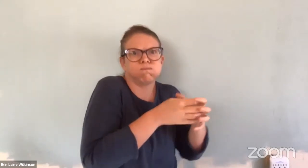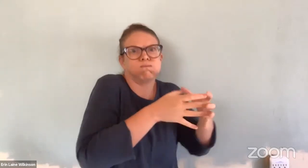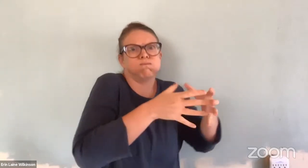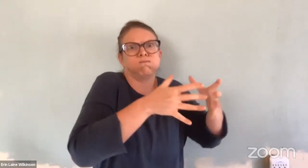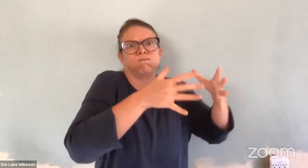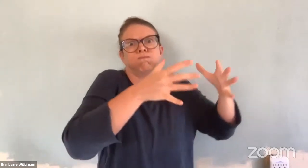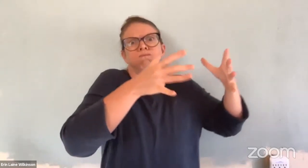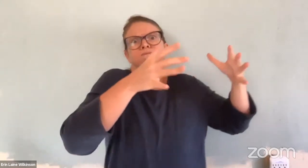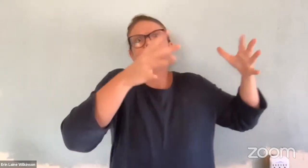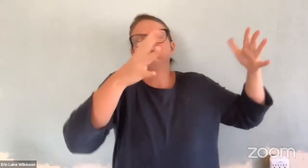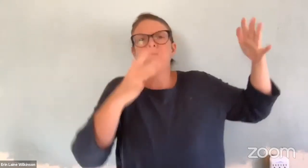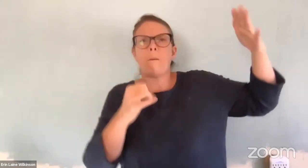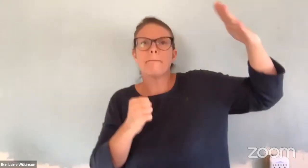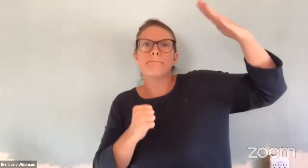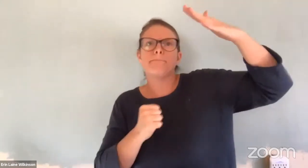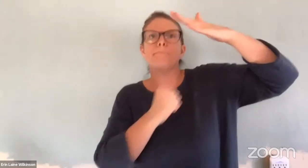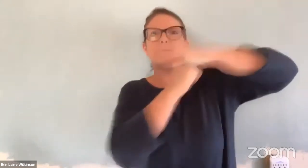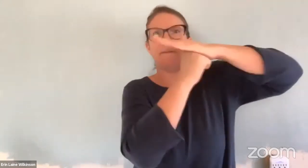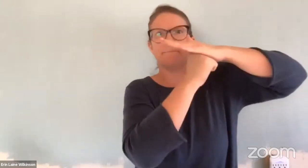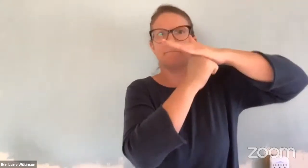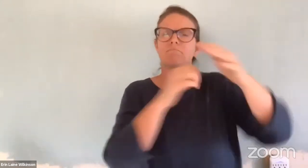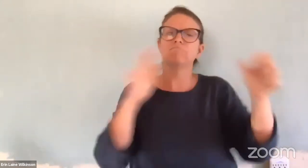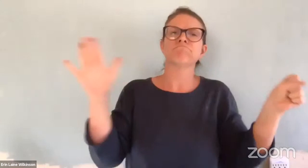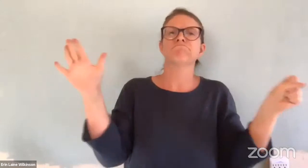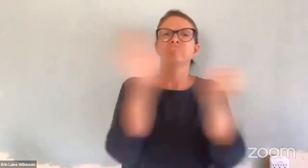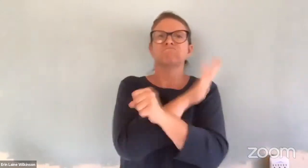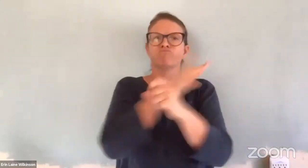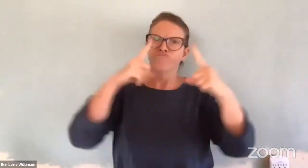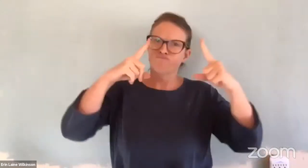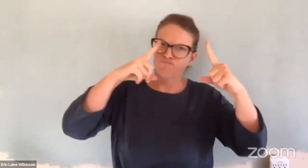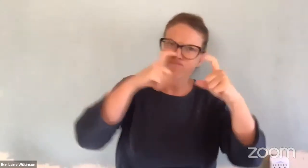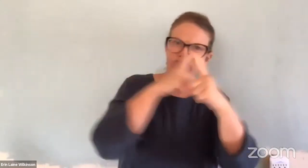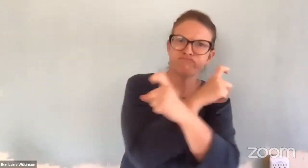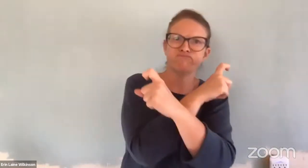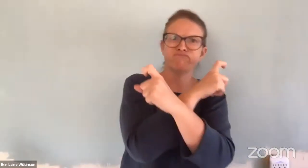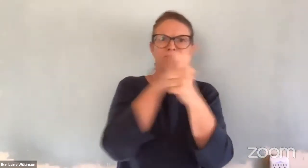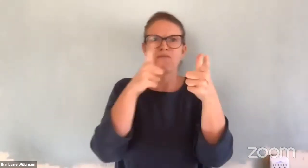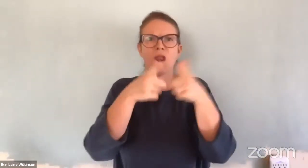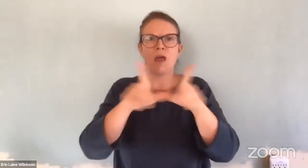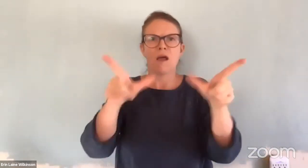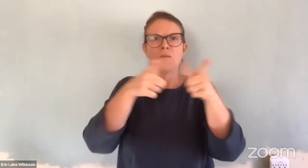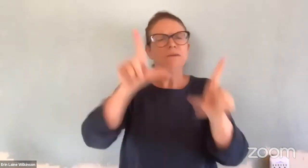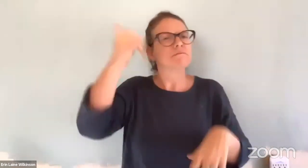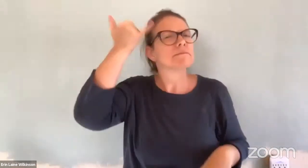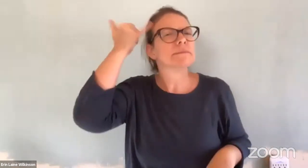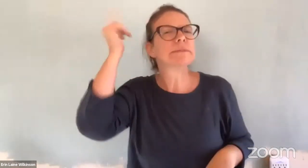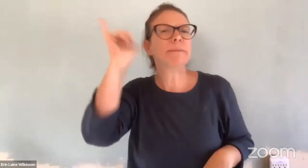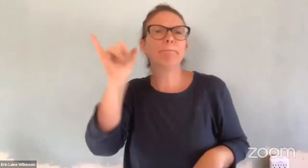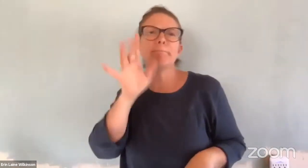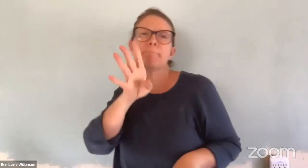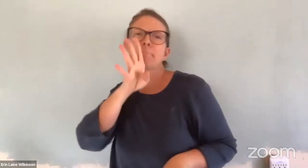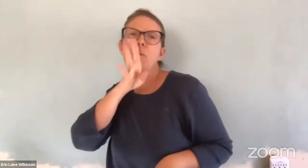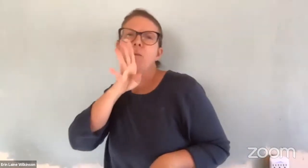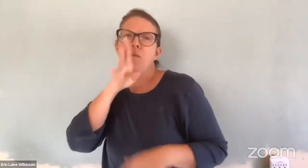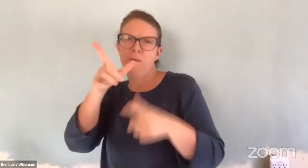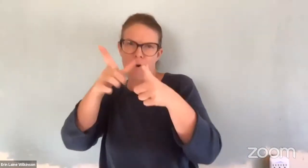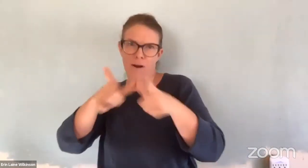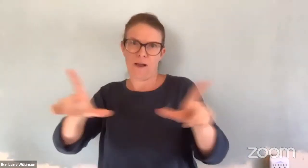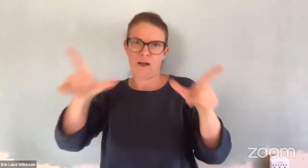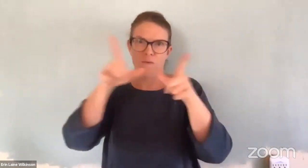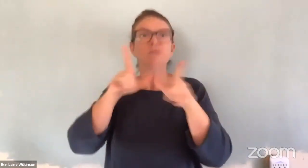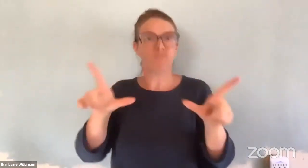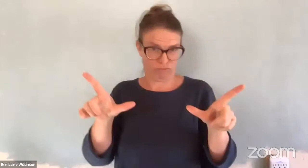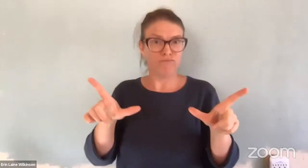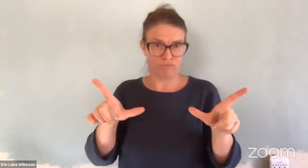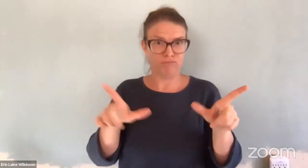that sign languages just grow and grow upon a one-directional path, a unidirectional path,